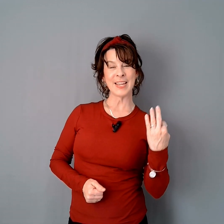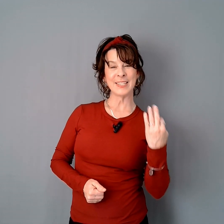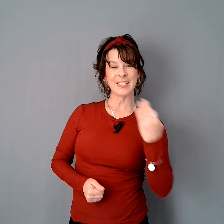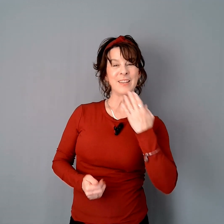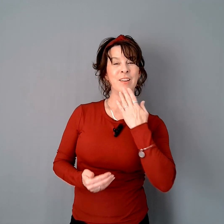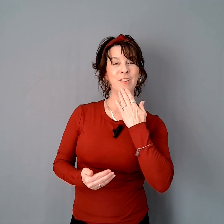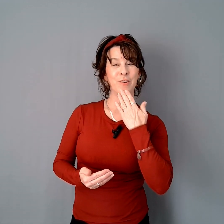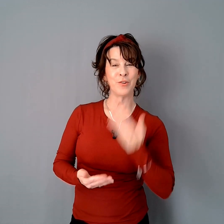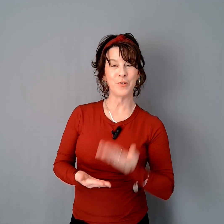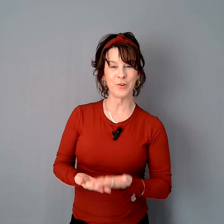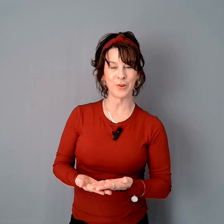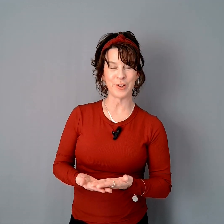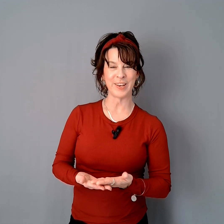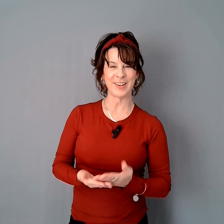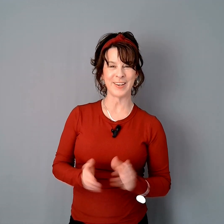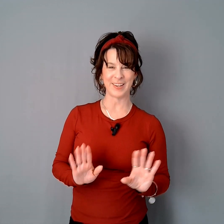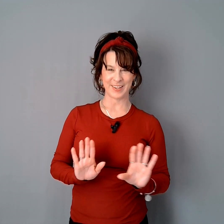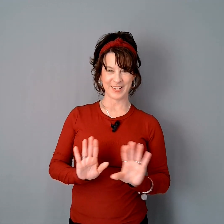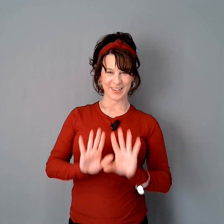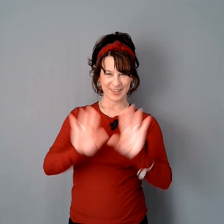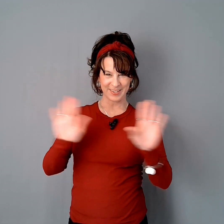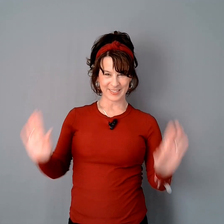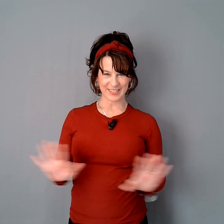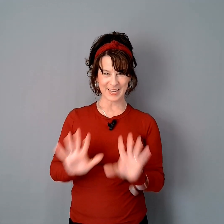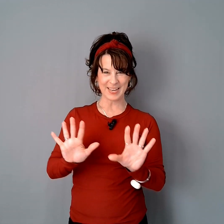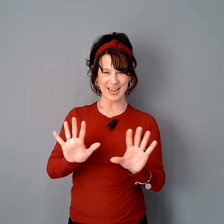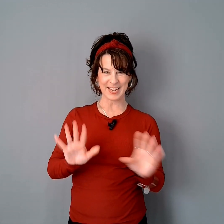Friday's good 'cause